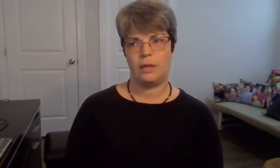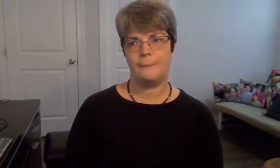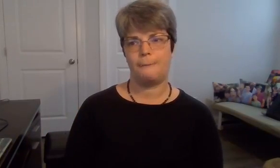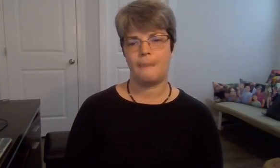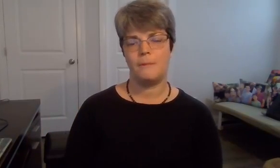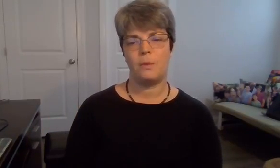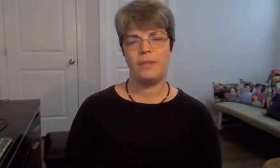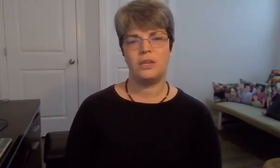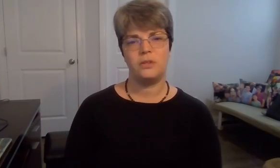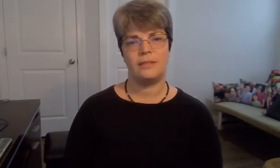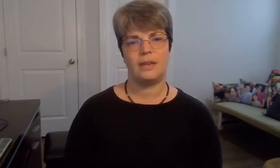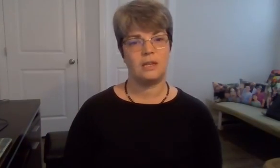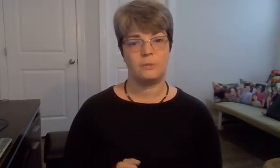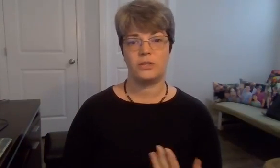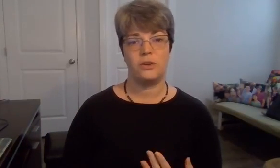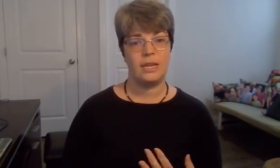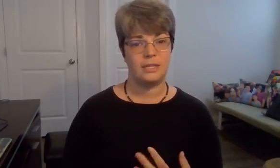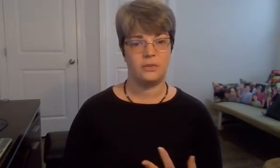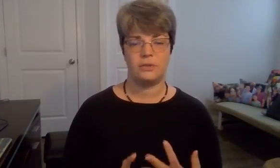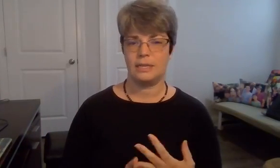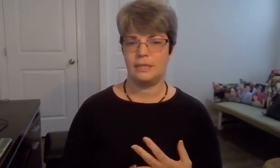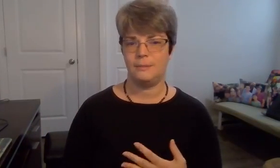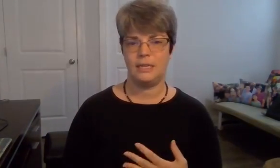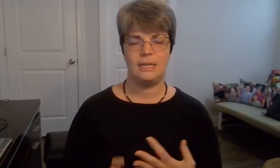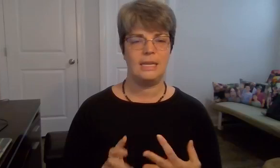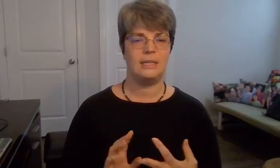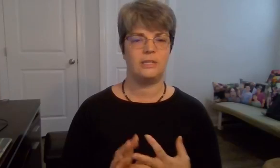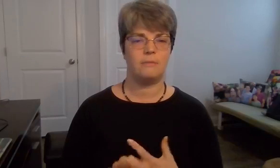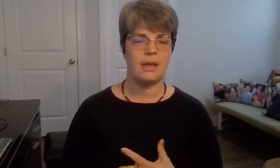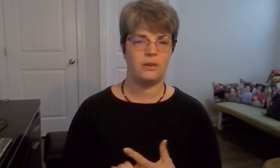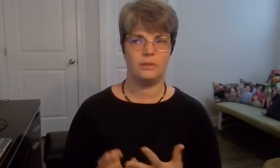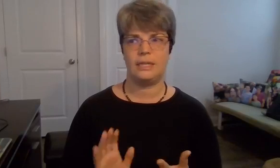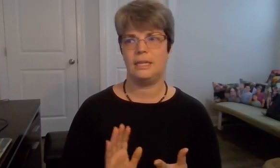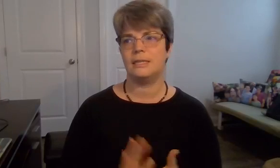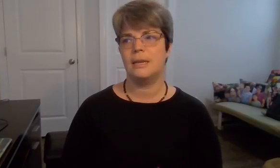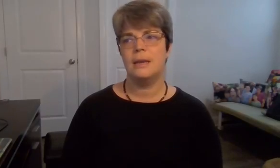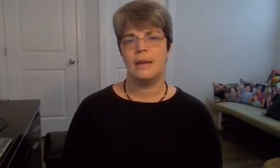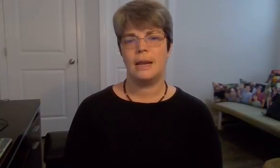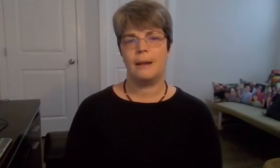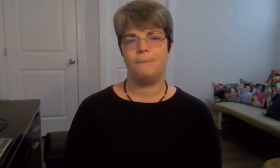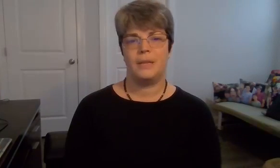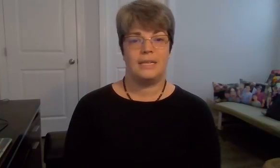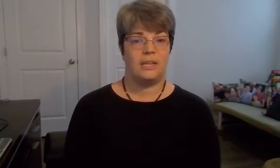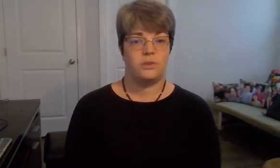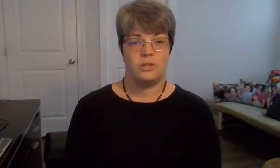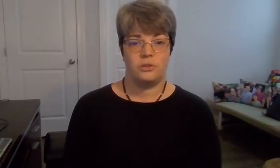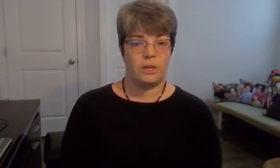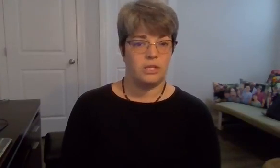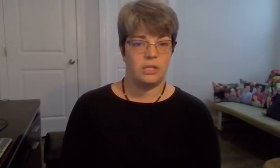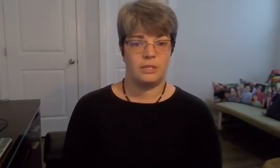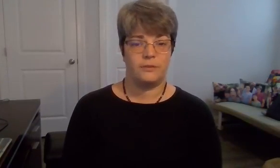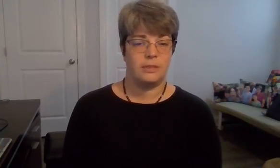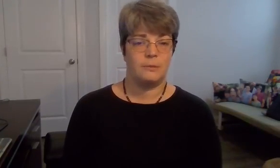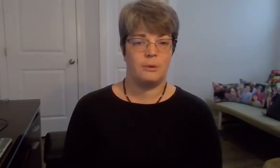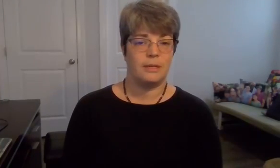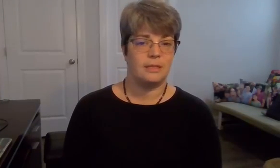early. And when they can do that, they can express their needs, their daily needs, their medical needs. danger situations. For example, my